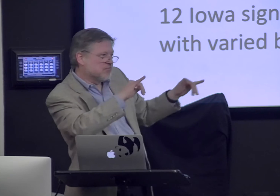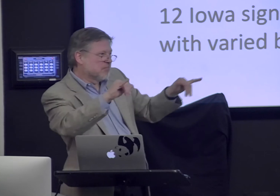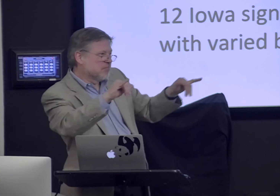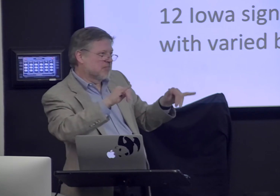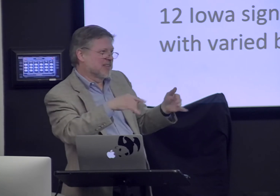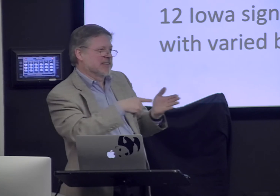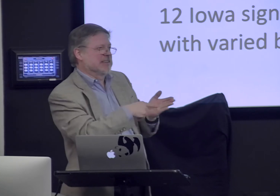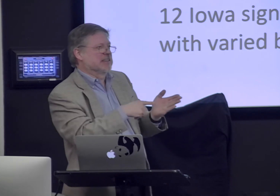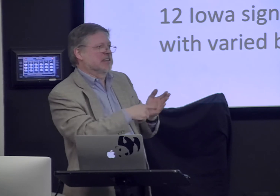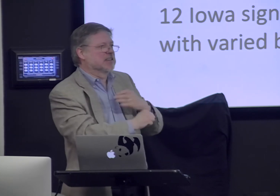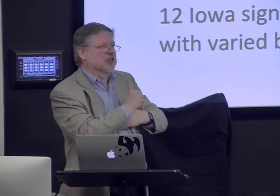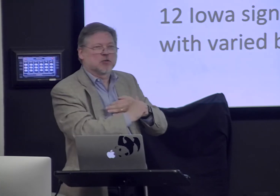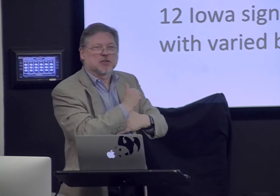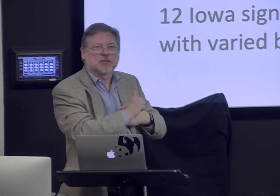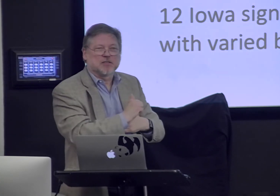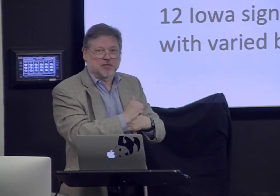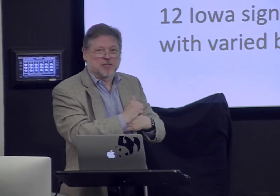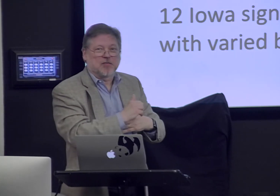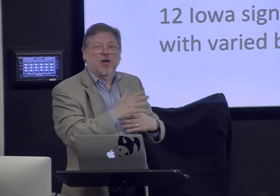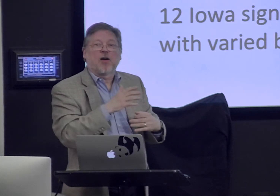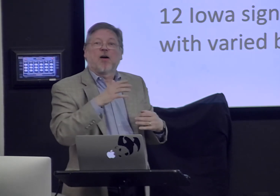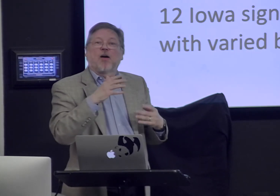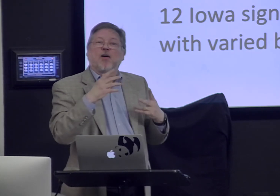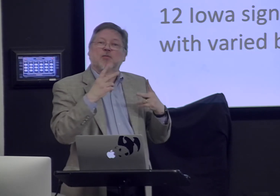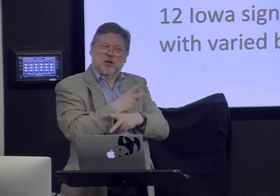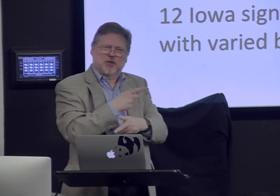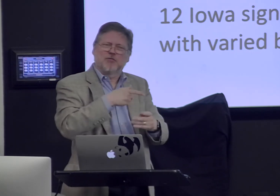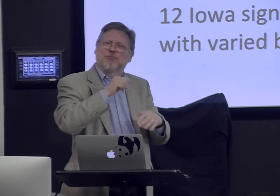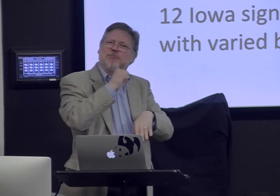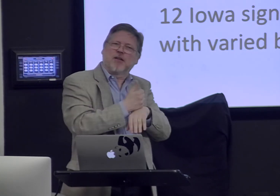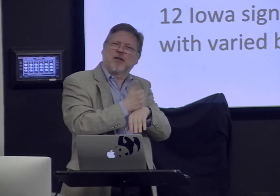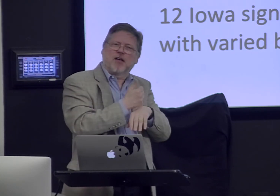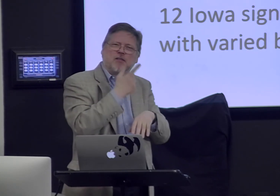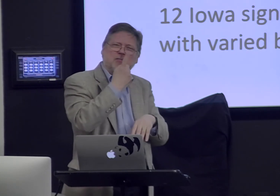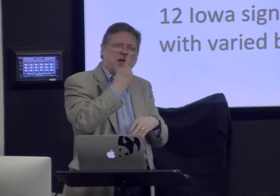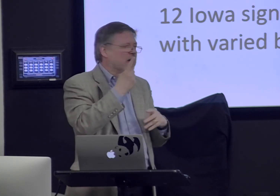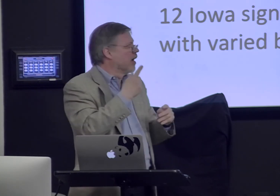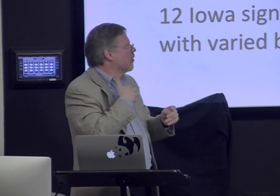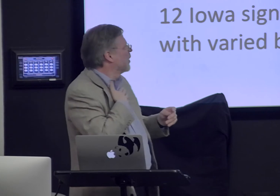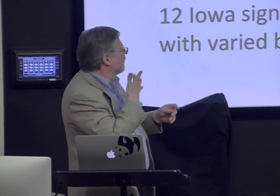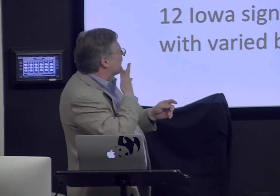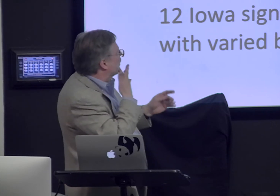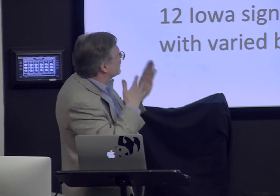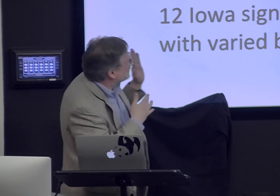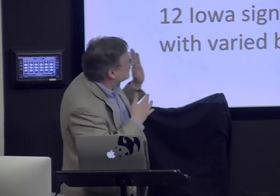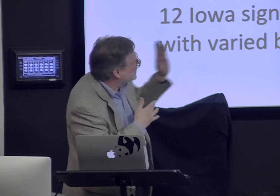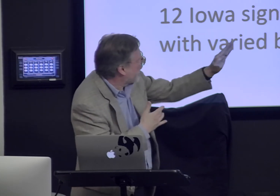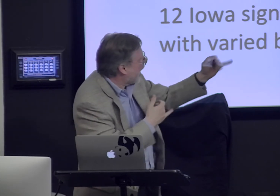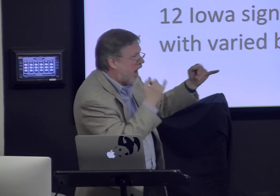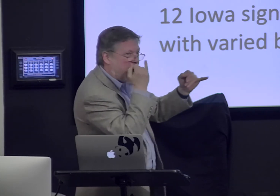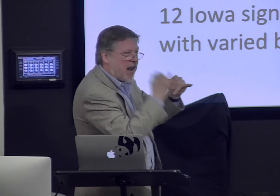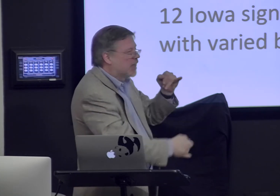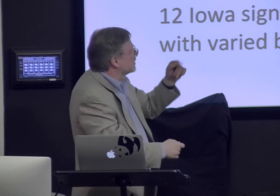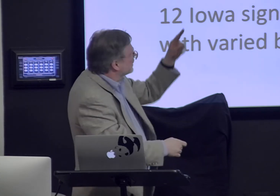me to understand just how difficult it can be and how dangerous it can be to use the Swadesh word list in